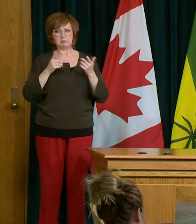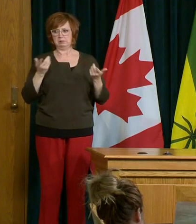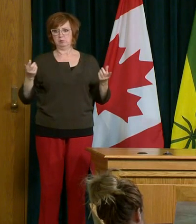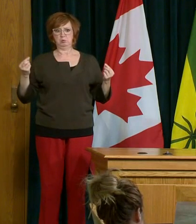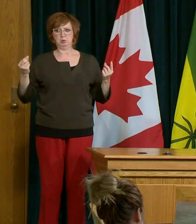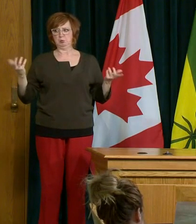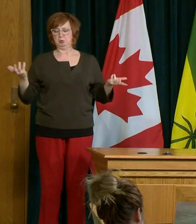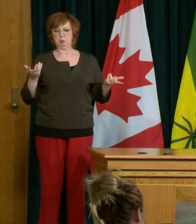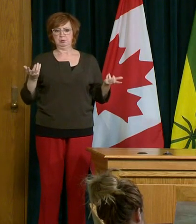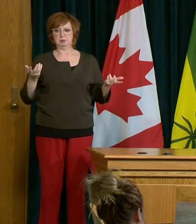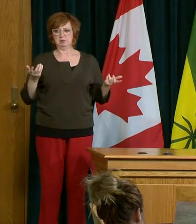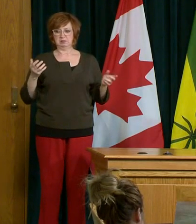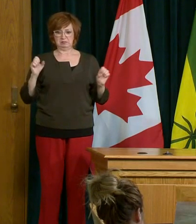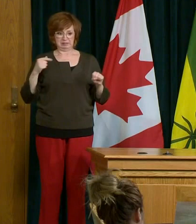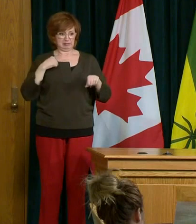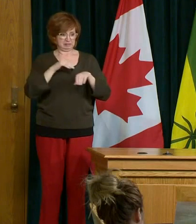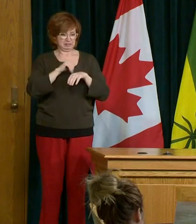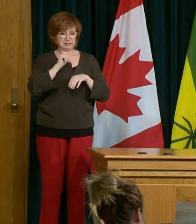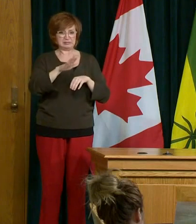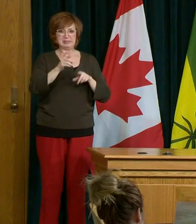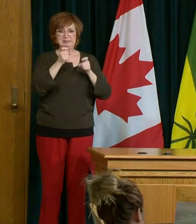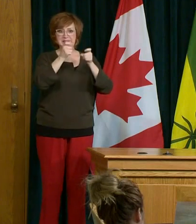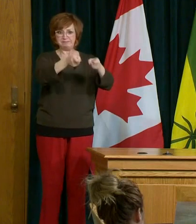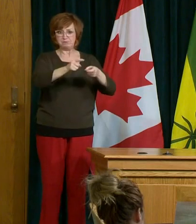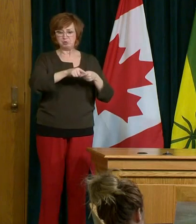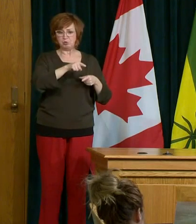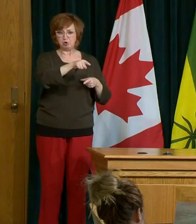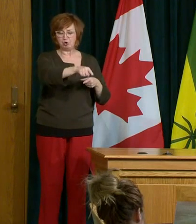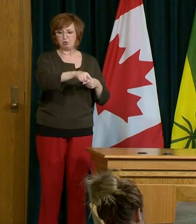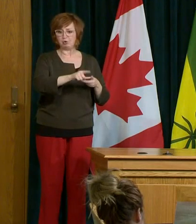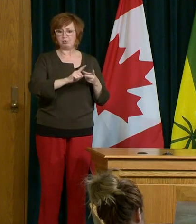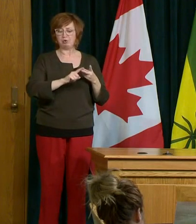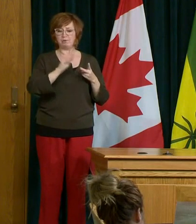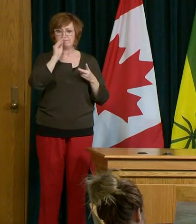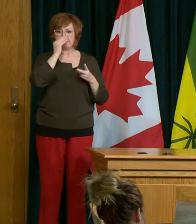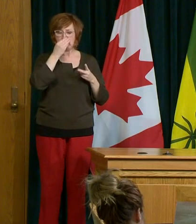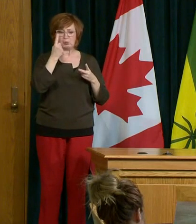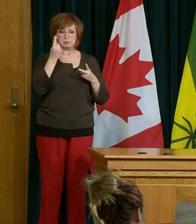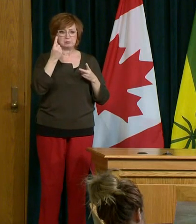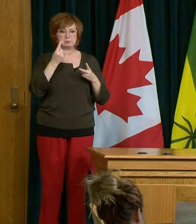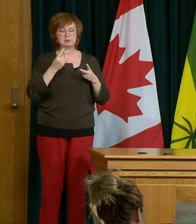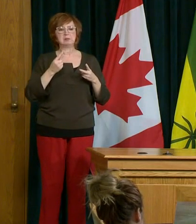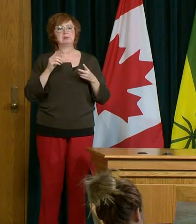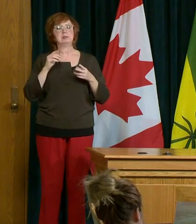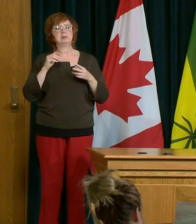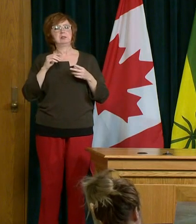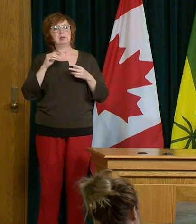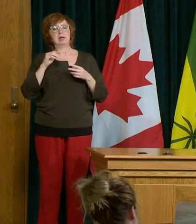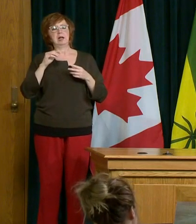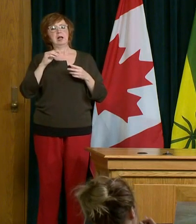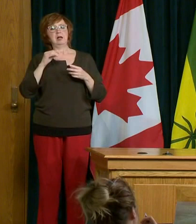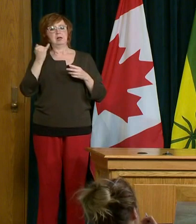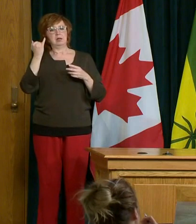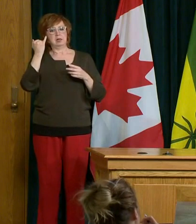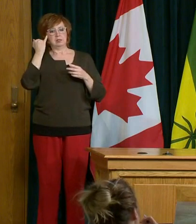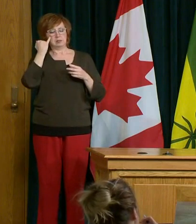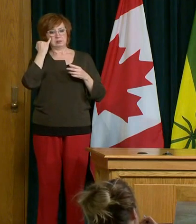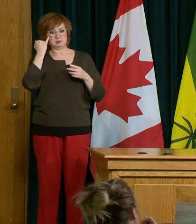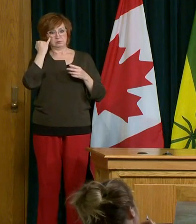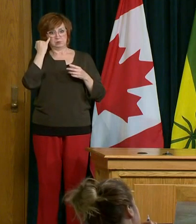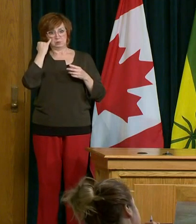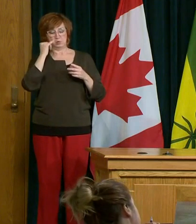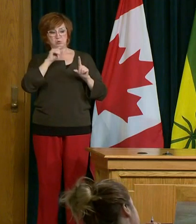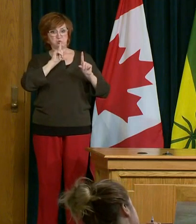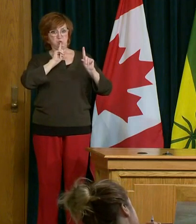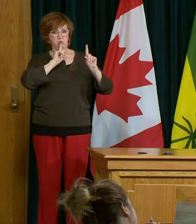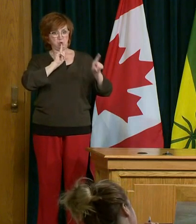to send gifts over the weekend, and the SHA has determined that flowers from a florist and dry paper gifts